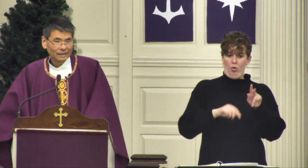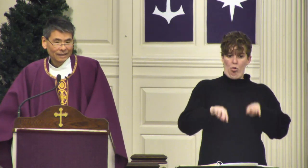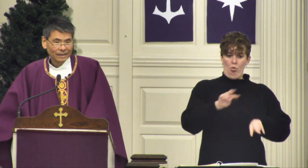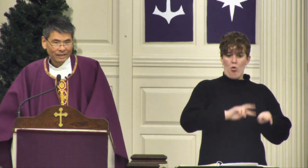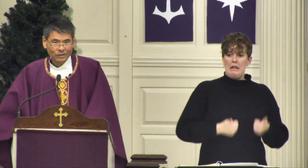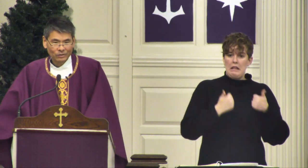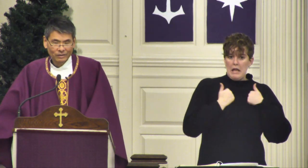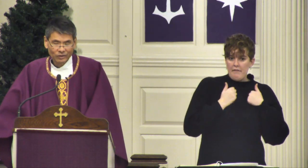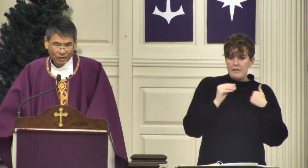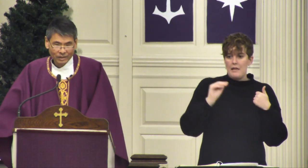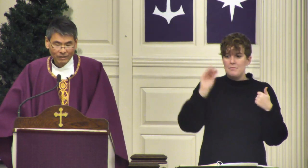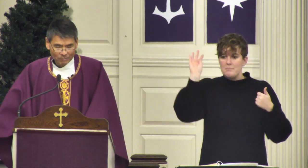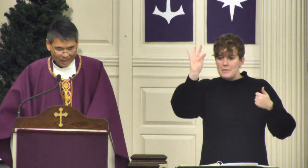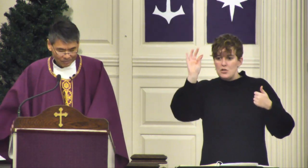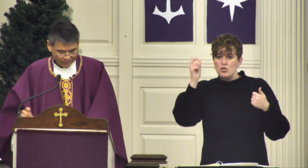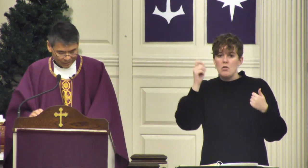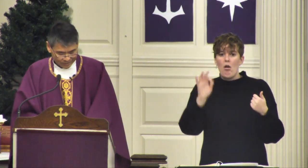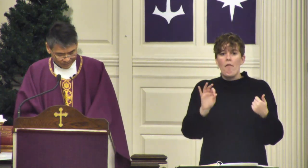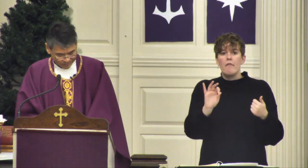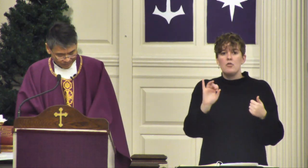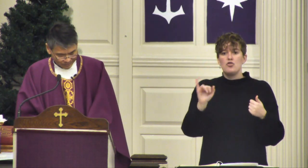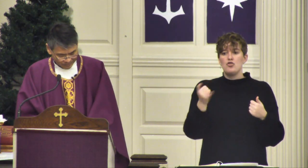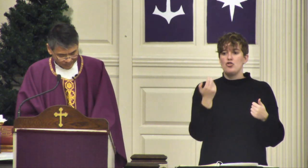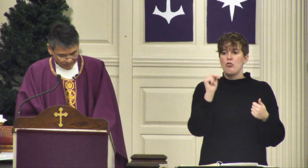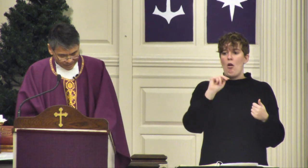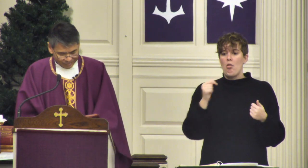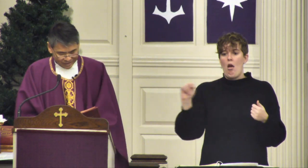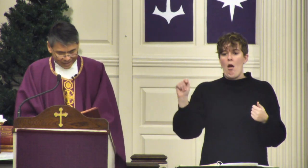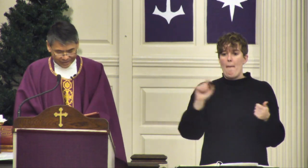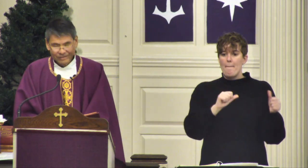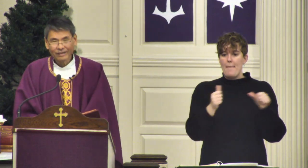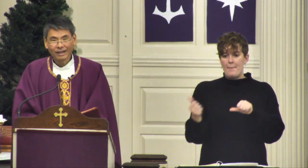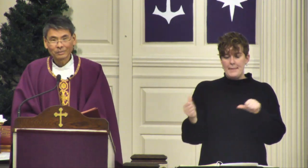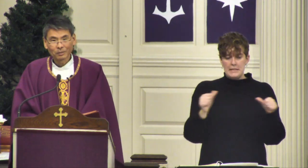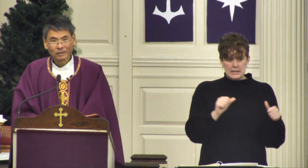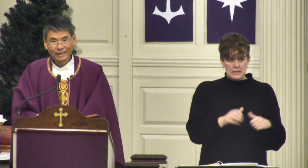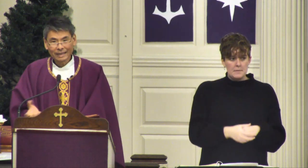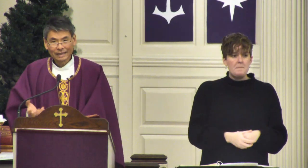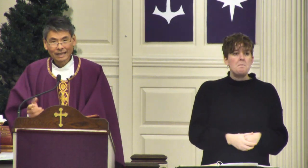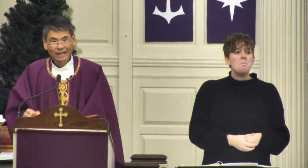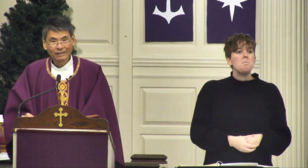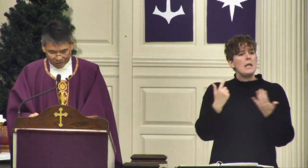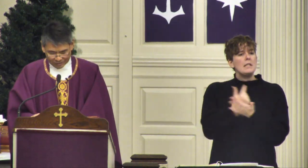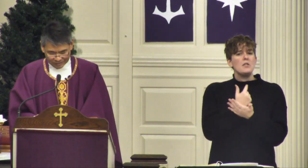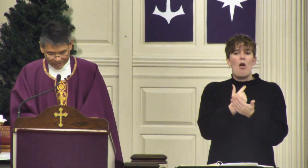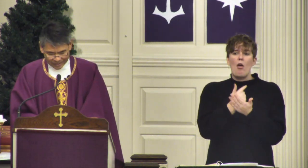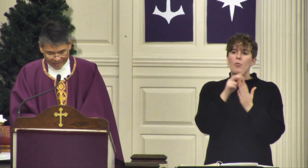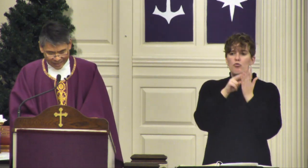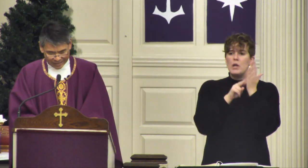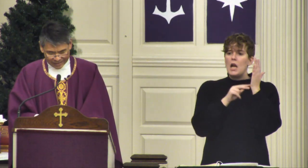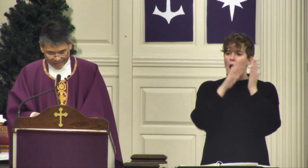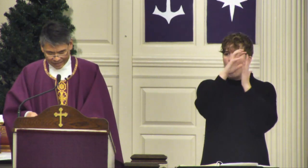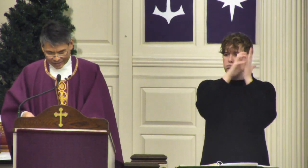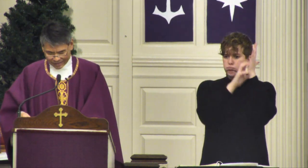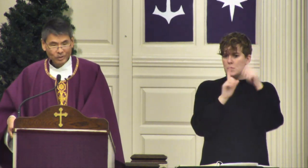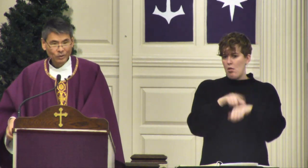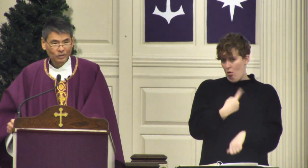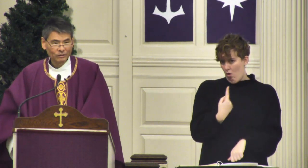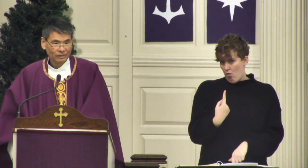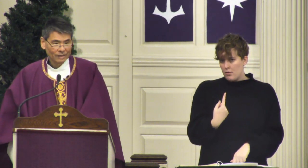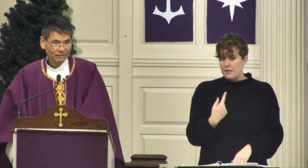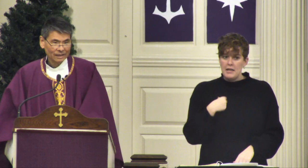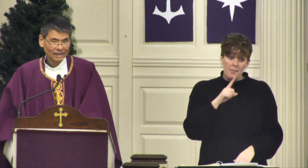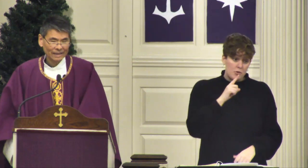the ministry of John the Baptist. Now, today's gospel reading is kind of long, and as I'm sure